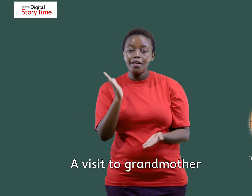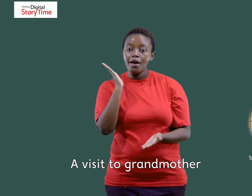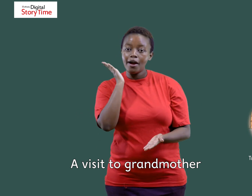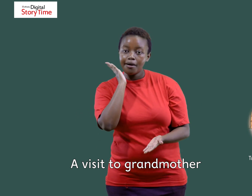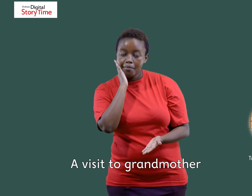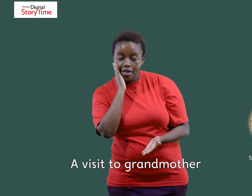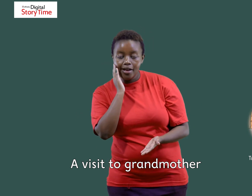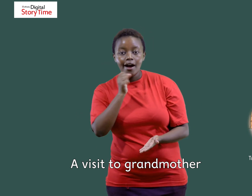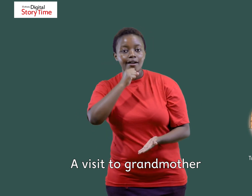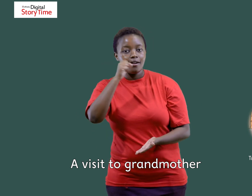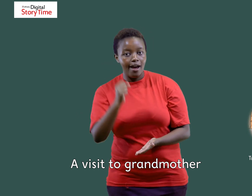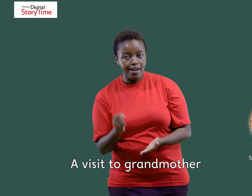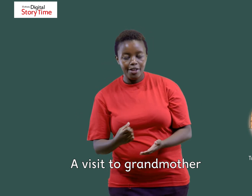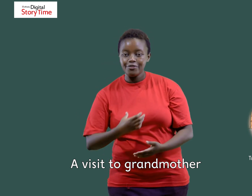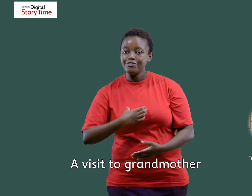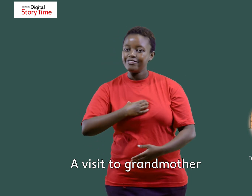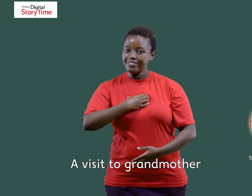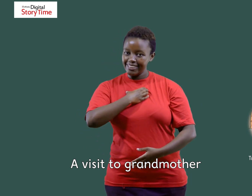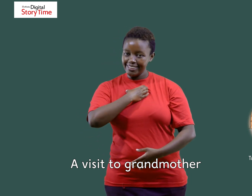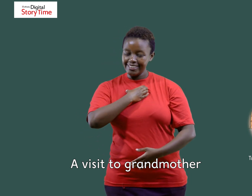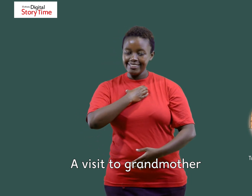A visit to grandmother.